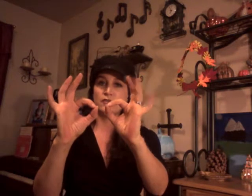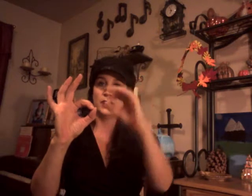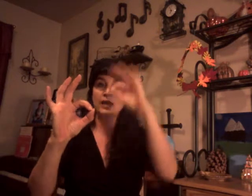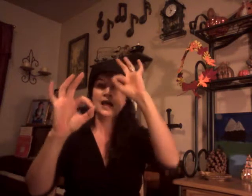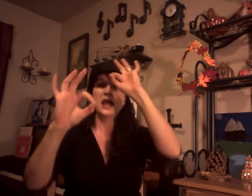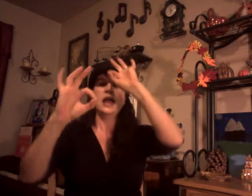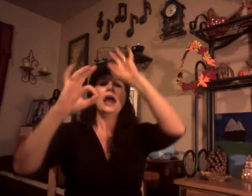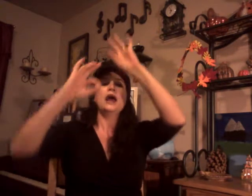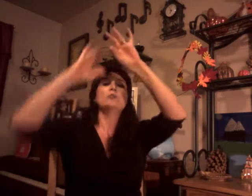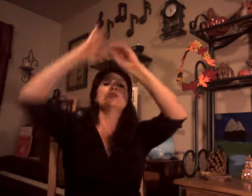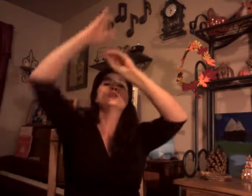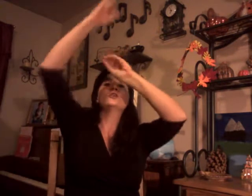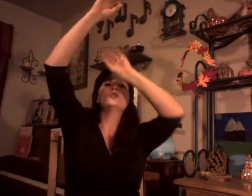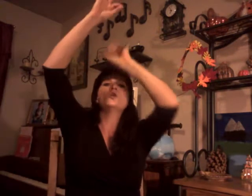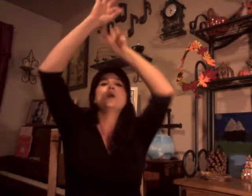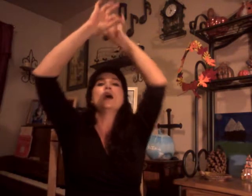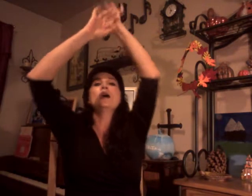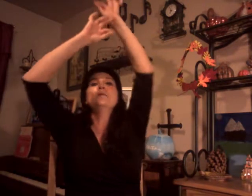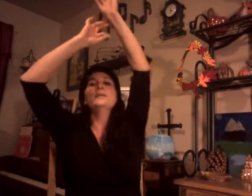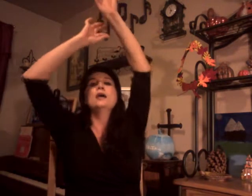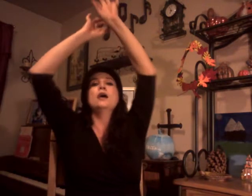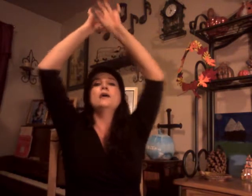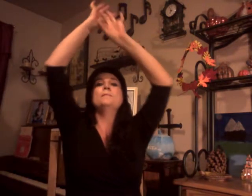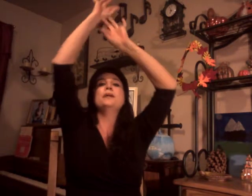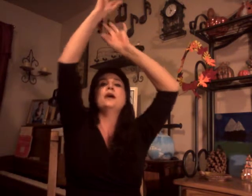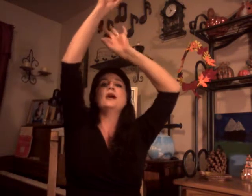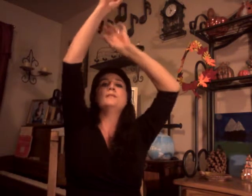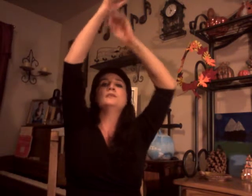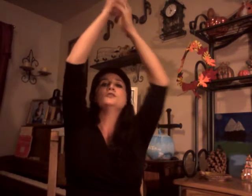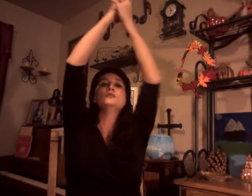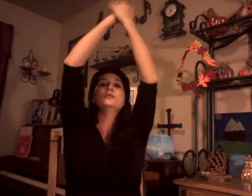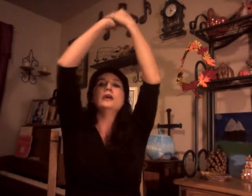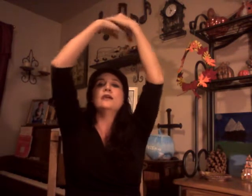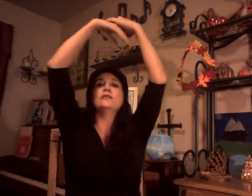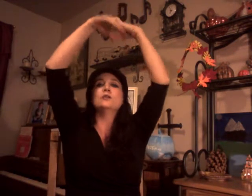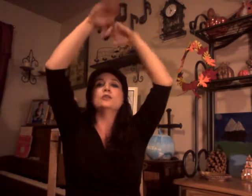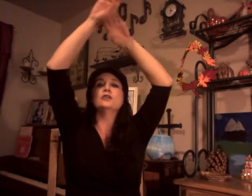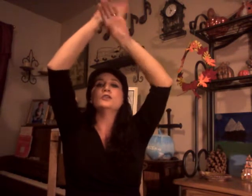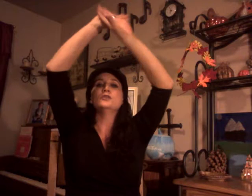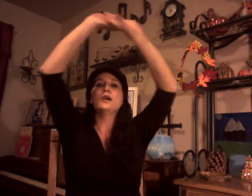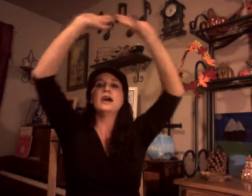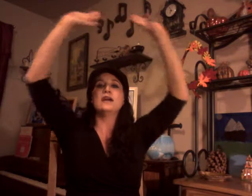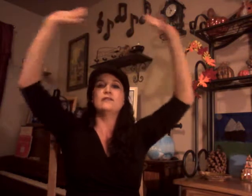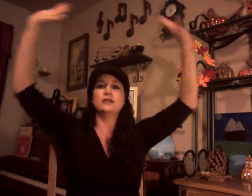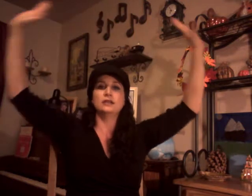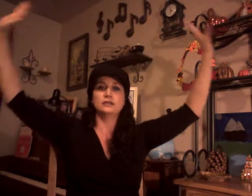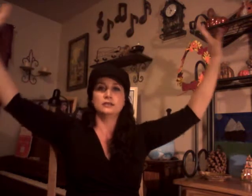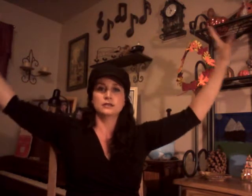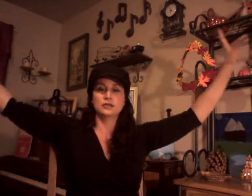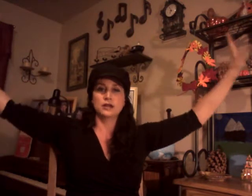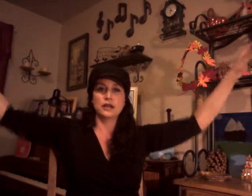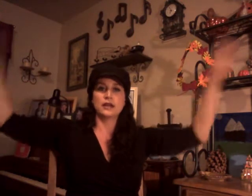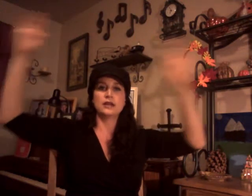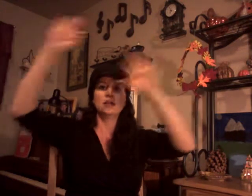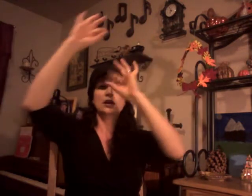alphabet, and we're going to go up, up, up, and then we're going to do heaven, okay?